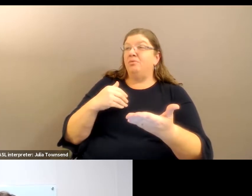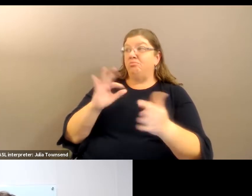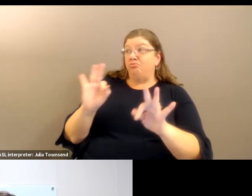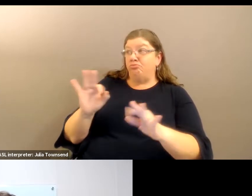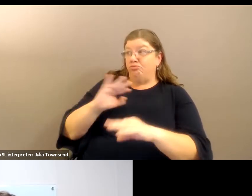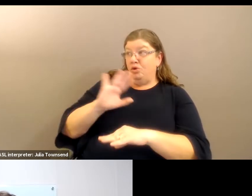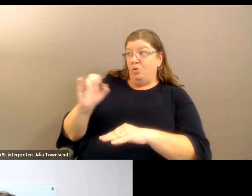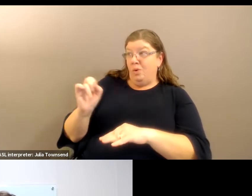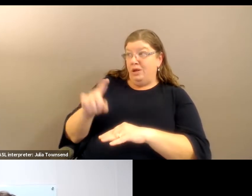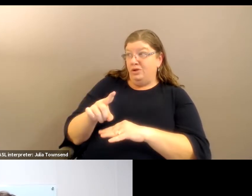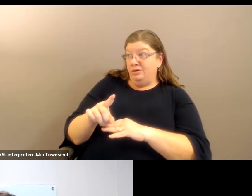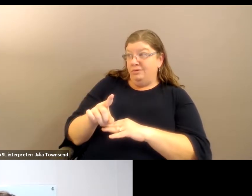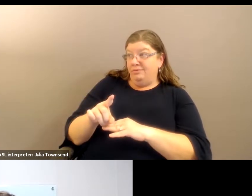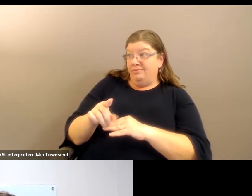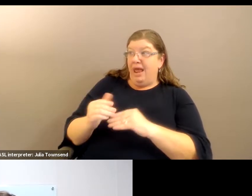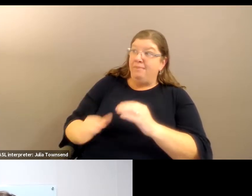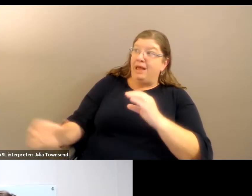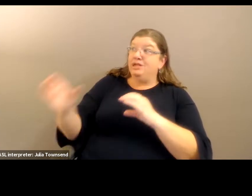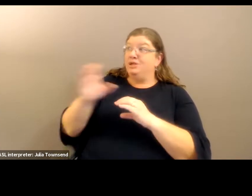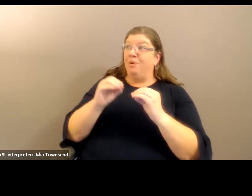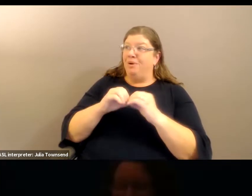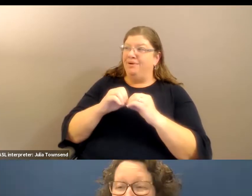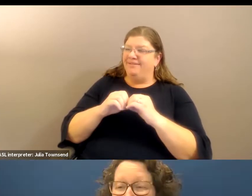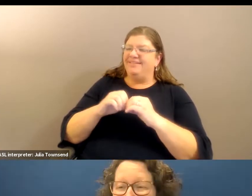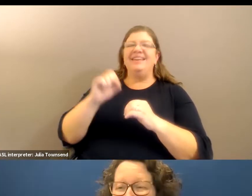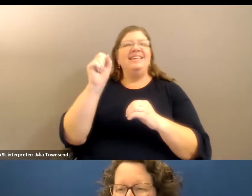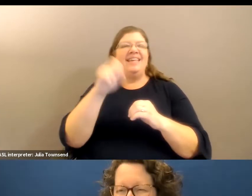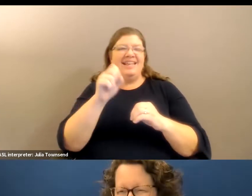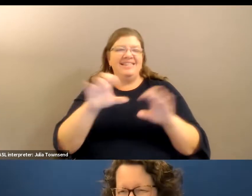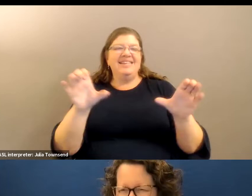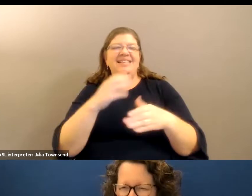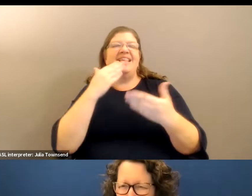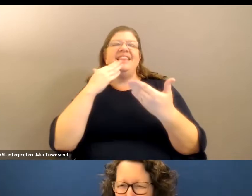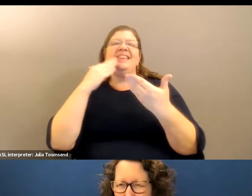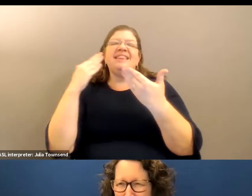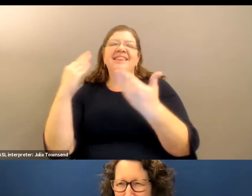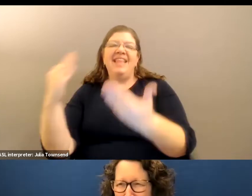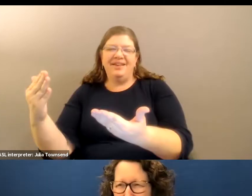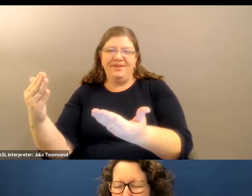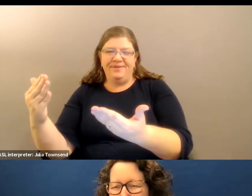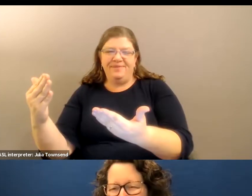question, and then a little bit extra. It does. Thank you.